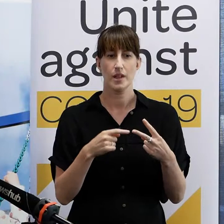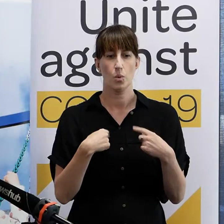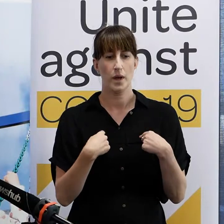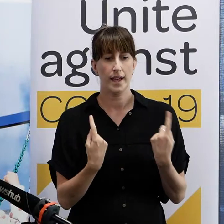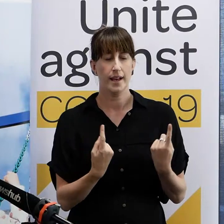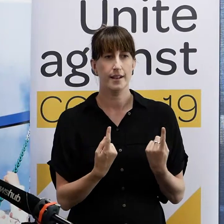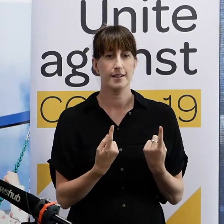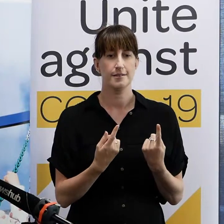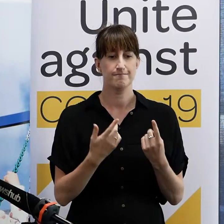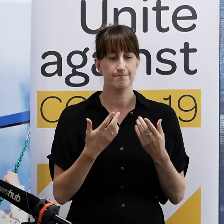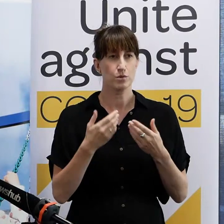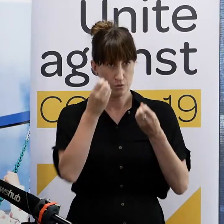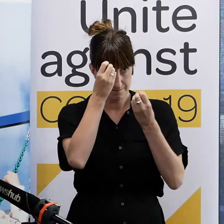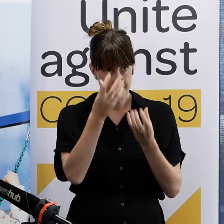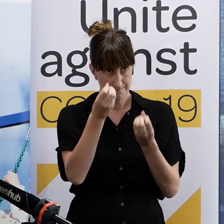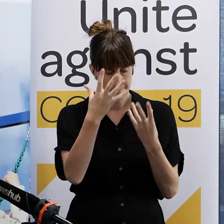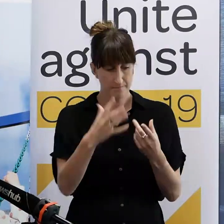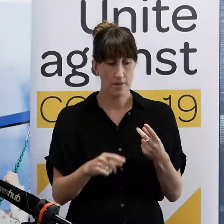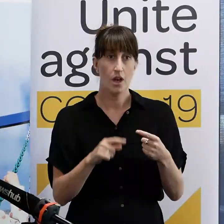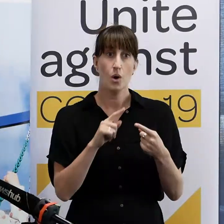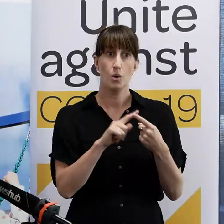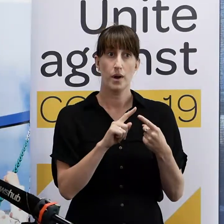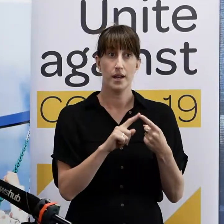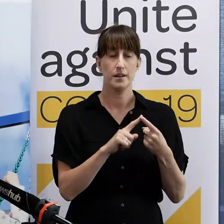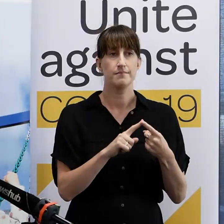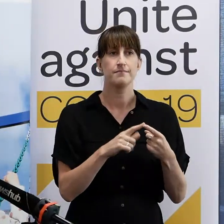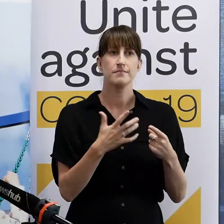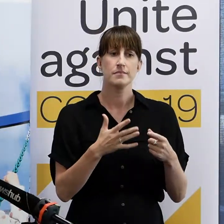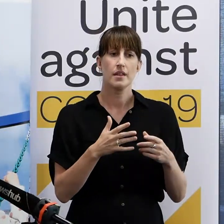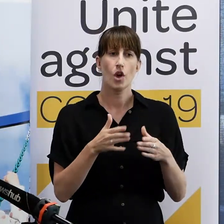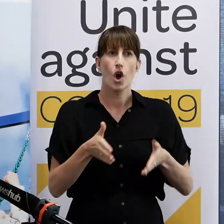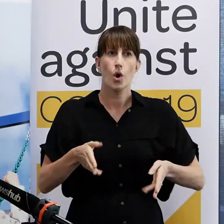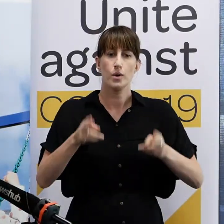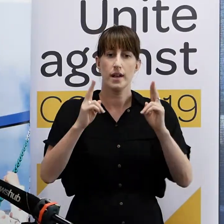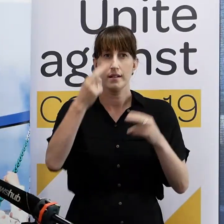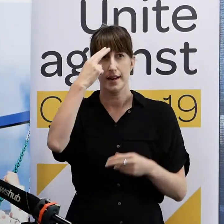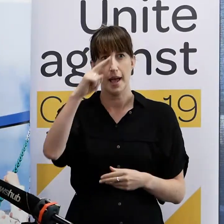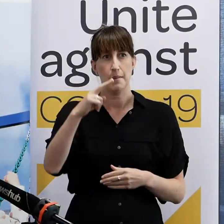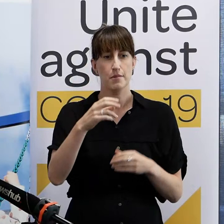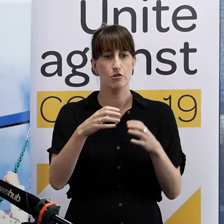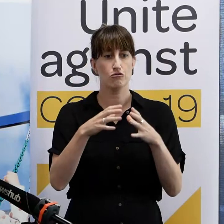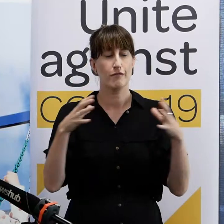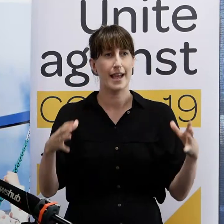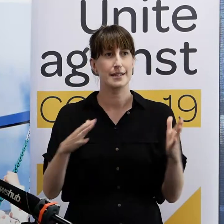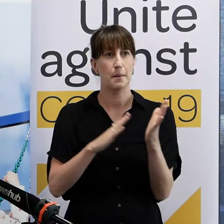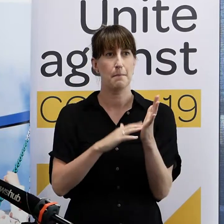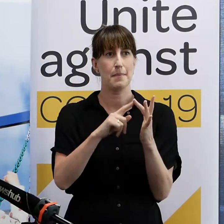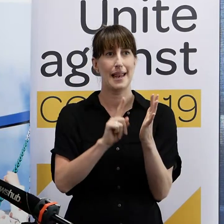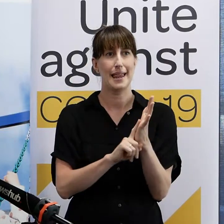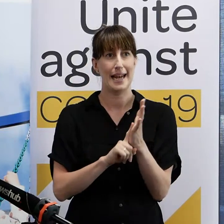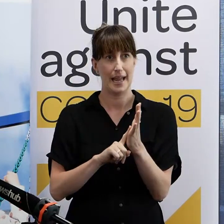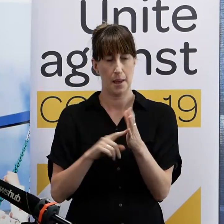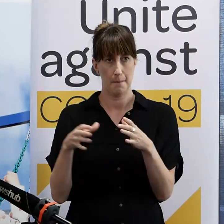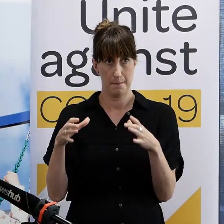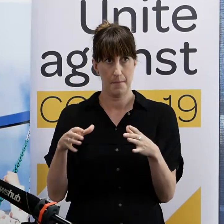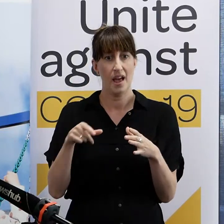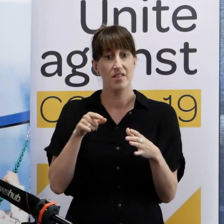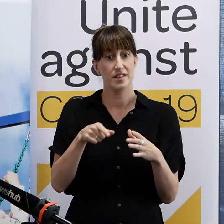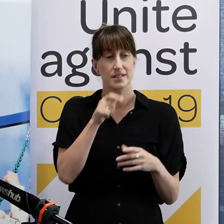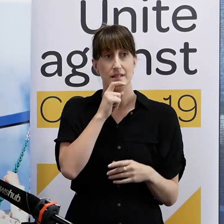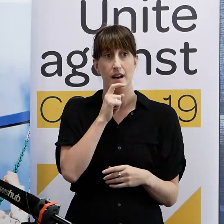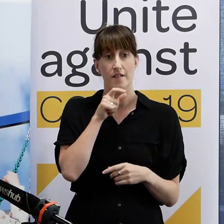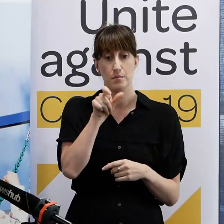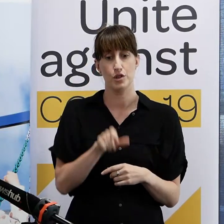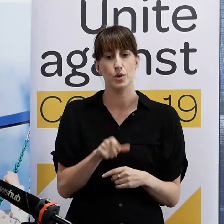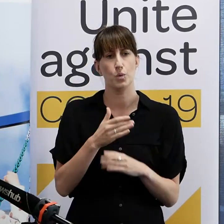Auckland, and those relate to the Grand Millennium worker who tested positive for COVID-19 on Monday night earlier this week,